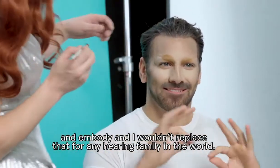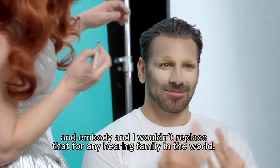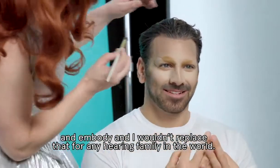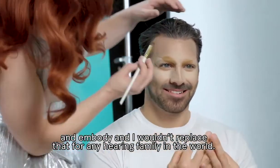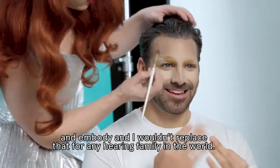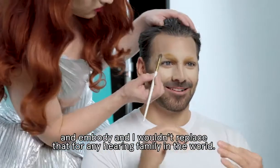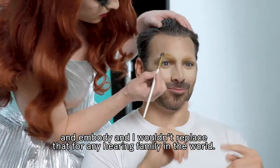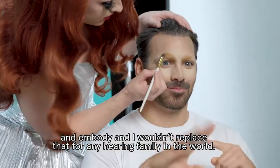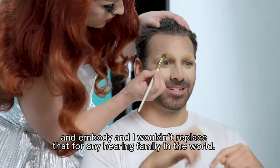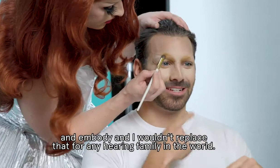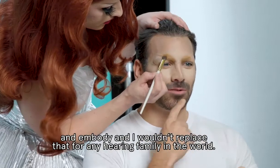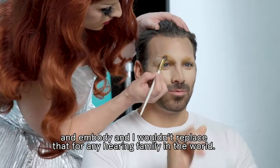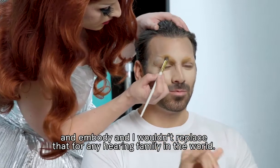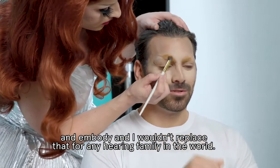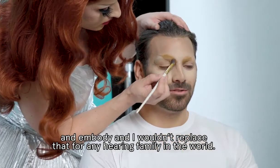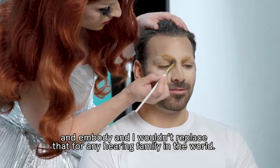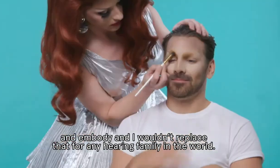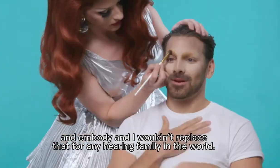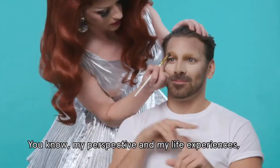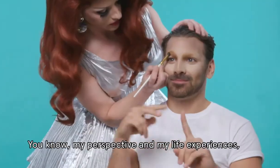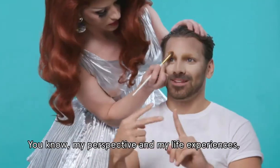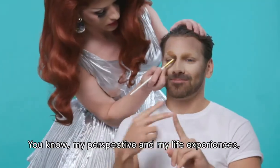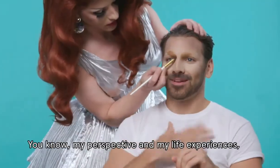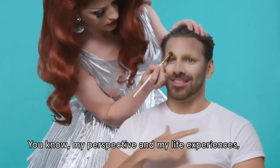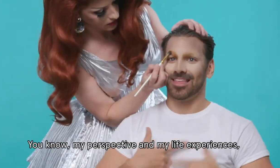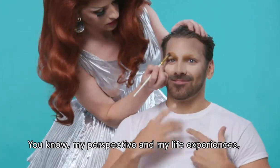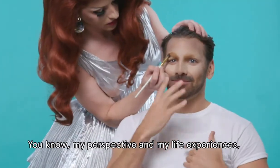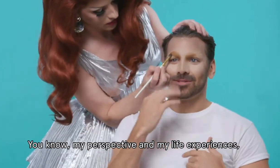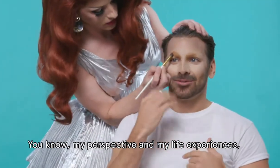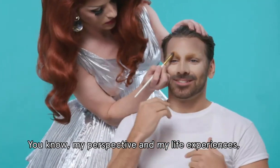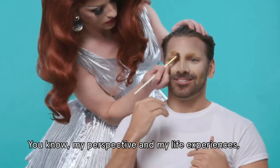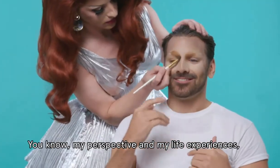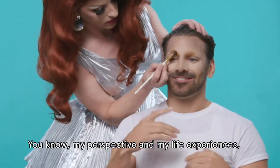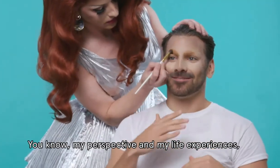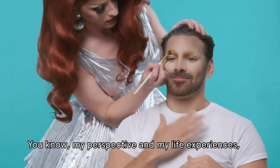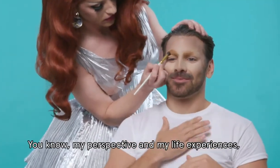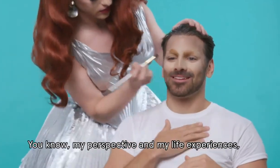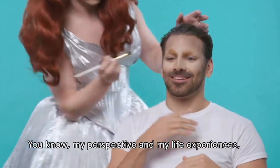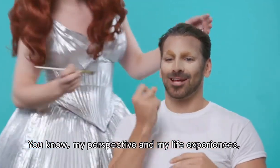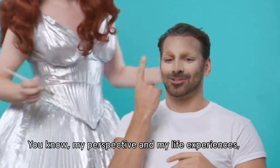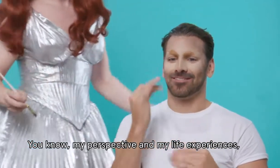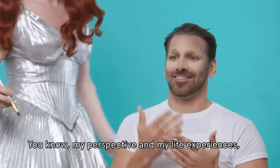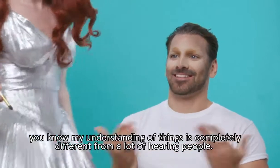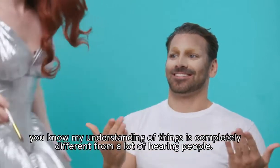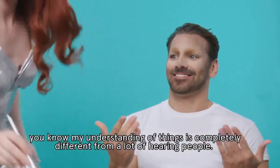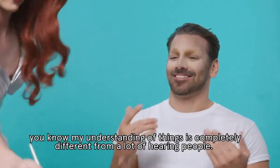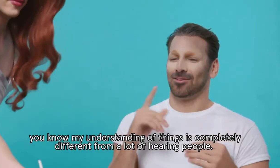I wouldn't replace that for a hearing family in the world. You know, my perspective and my life experiences, you know, my